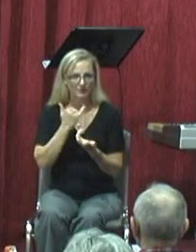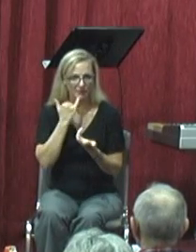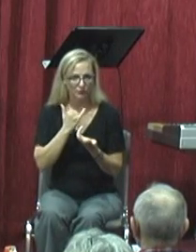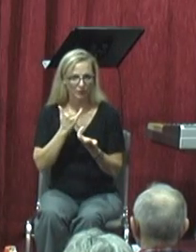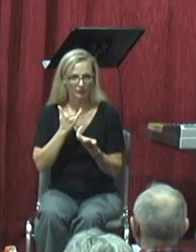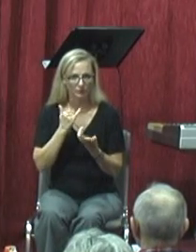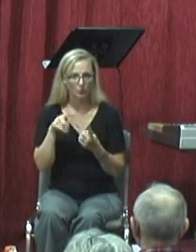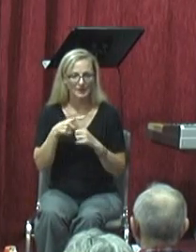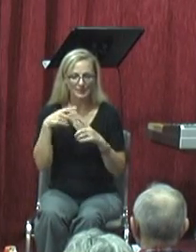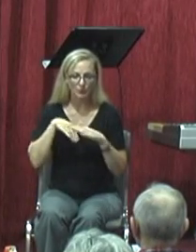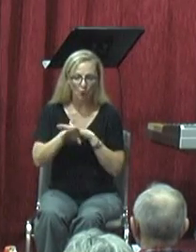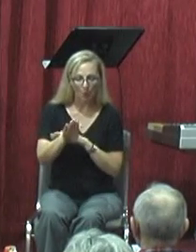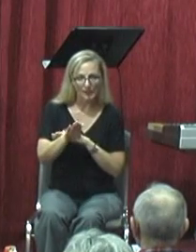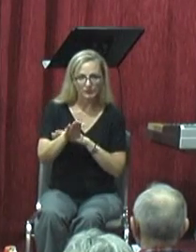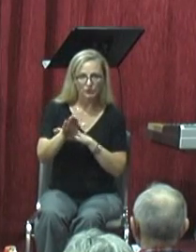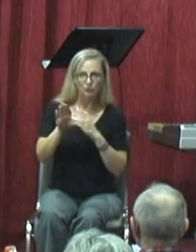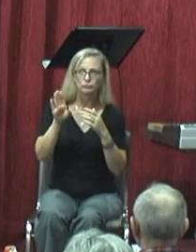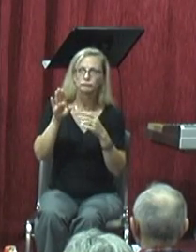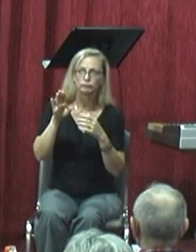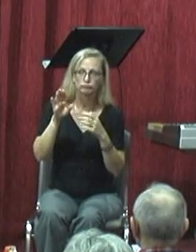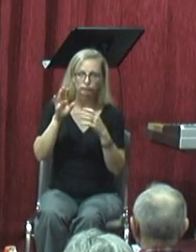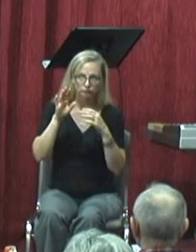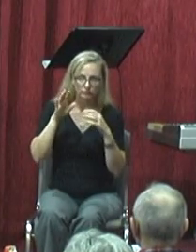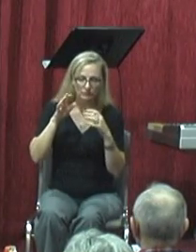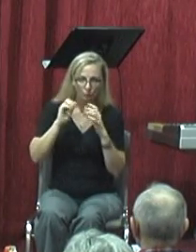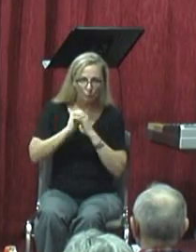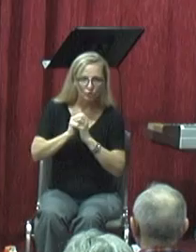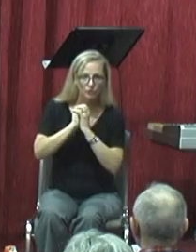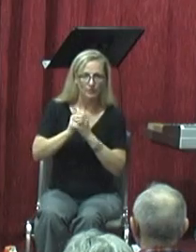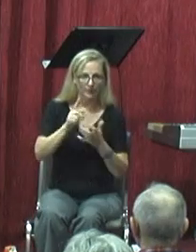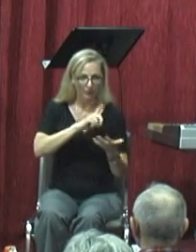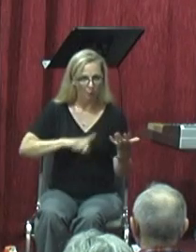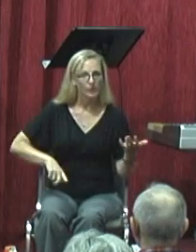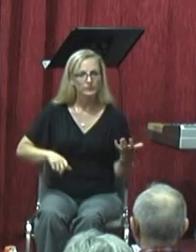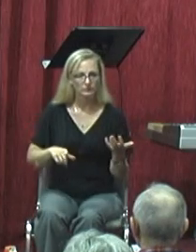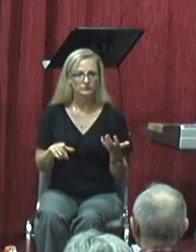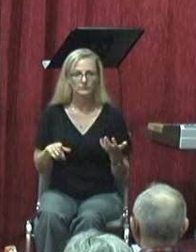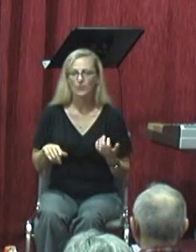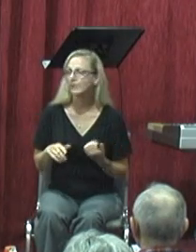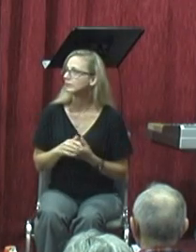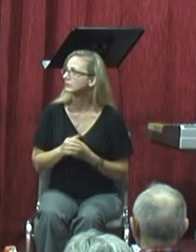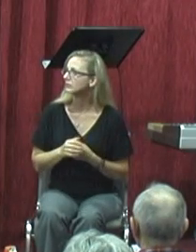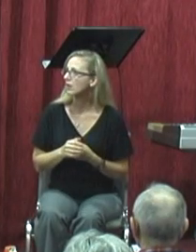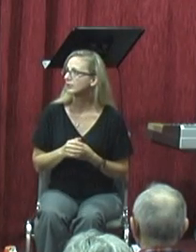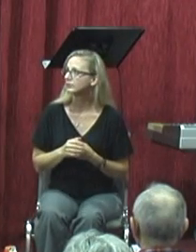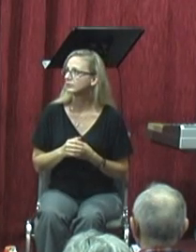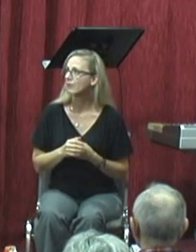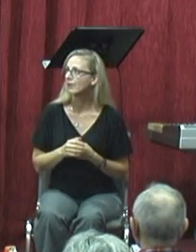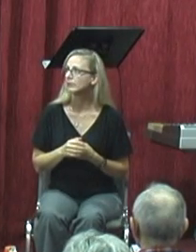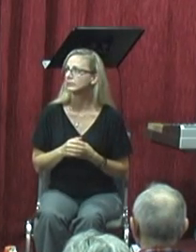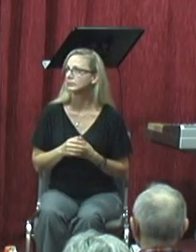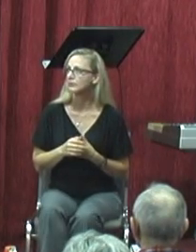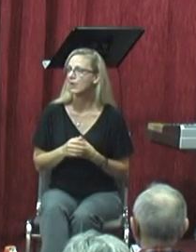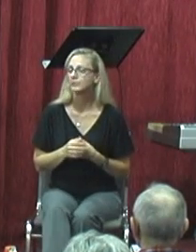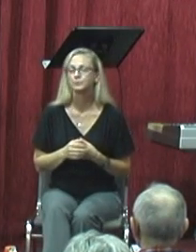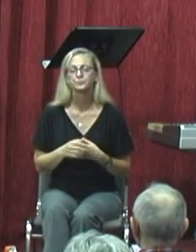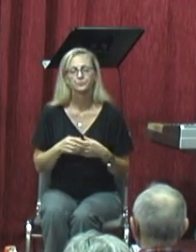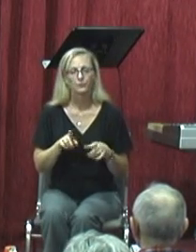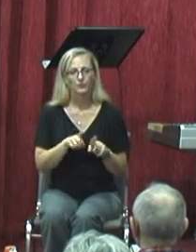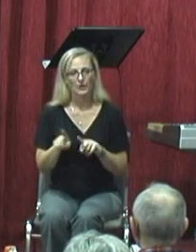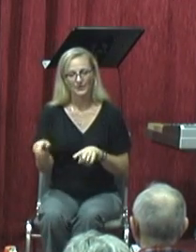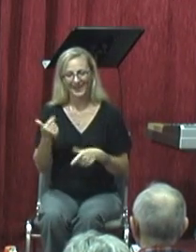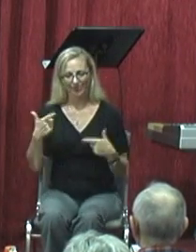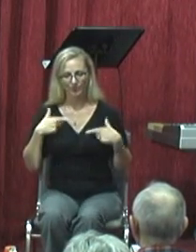the sanctuary. And then in chapter 30 of Exodus, verse 7, it instructs the Kohanim to burn incense. And